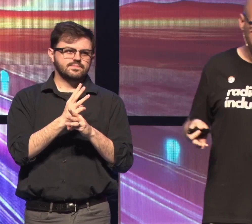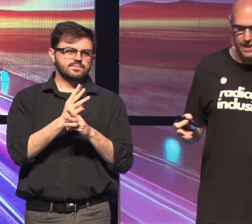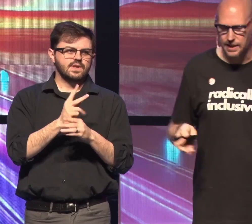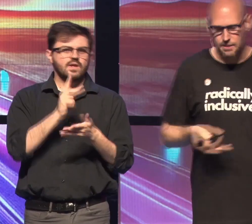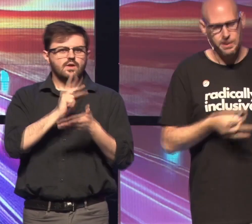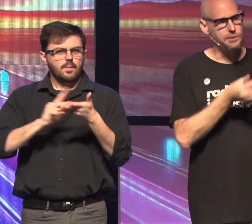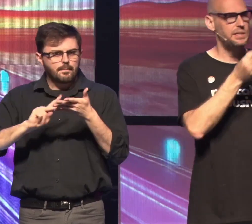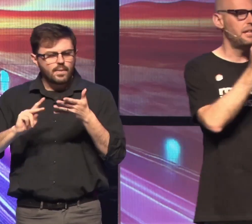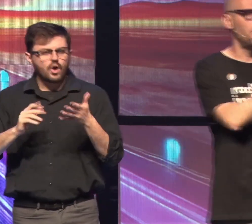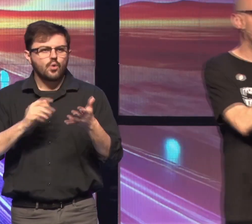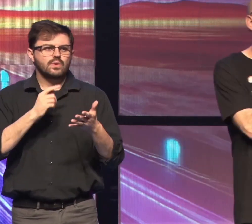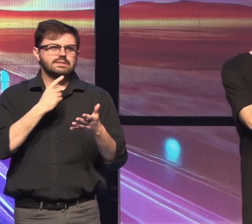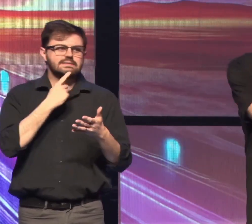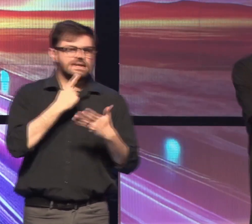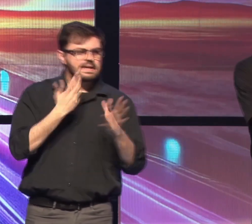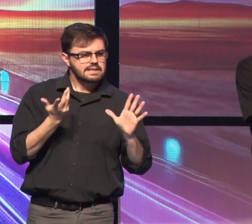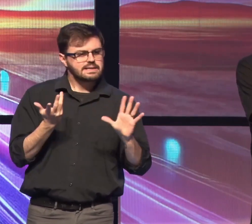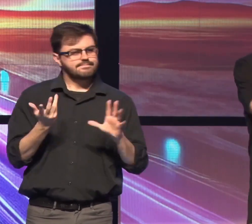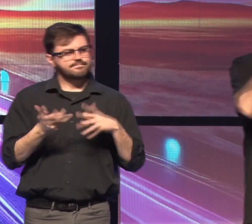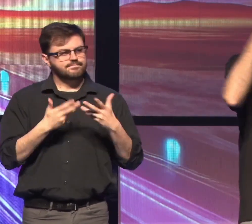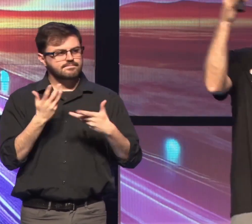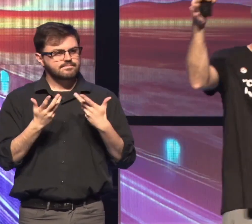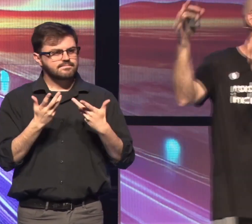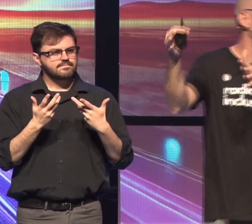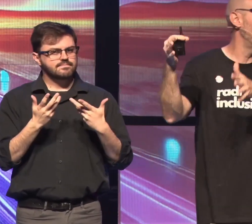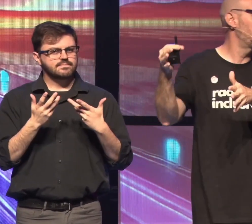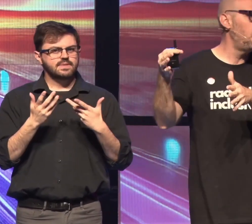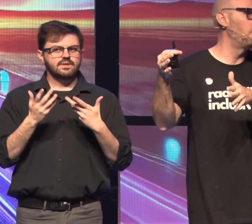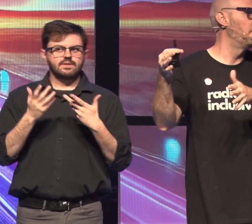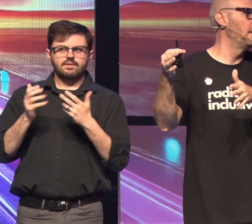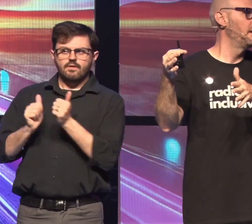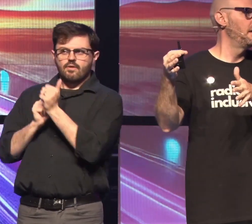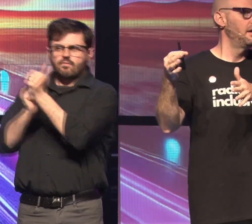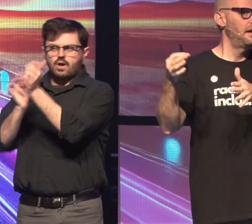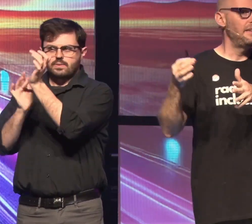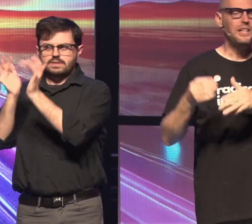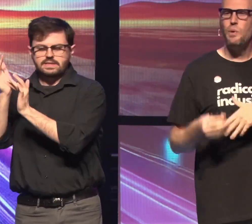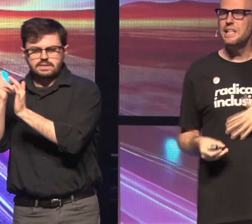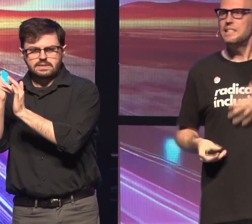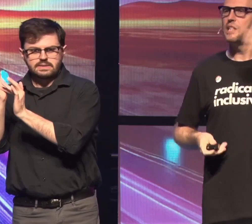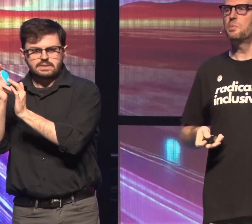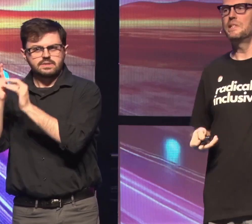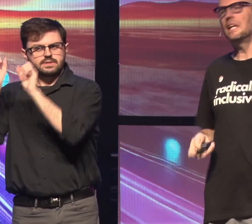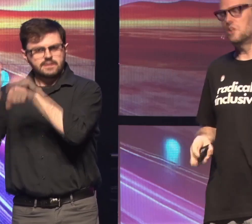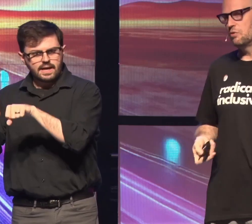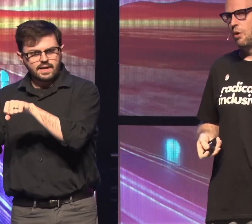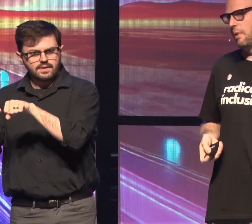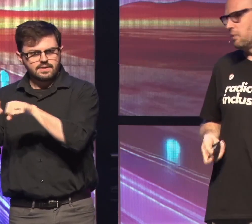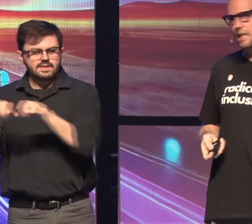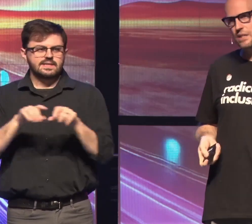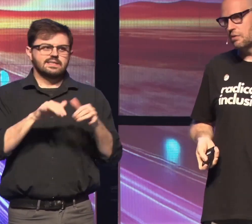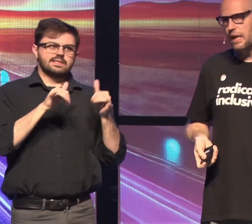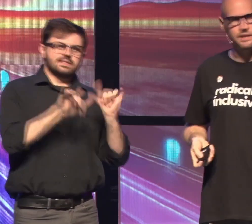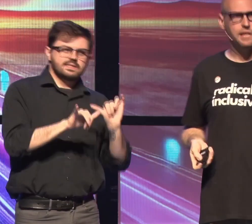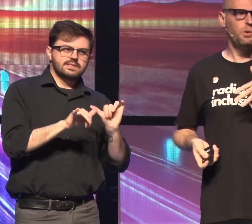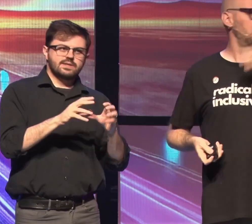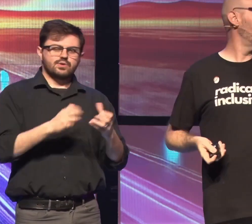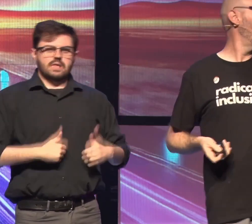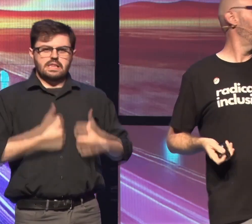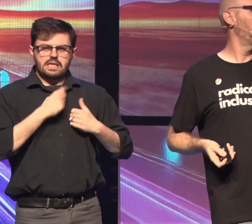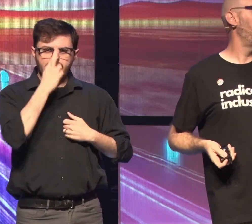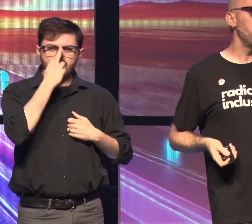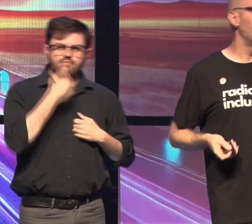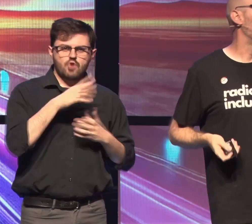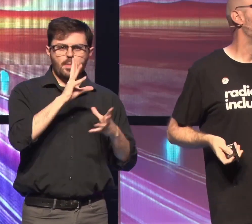thing as Christianity, but he would say, like, Jesus is not incompatible with Rome. And that's why he's desperate to get to Rome. And when he gets arrested, he wants to